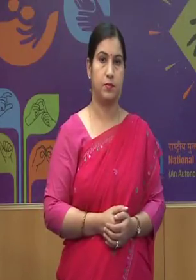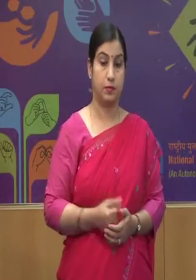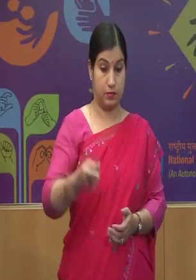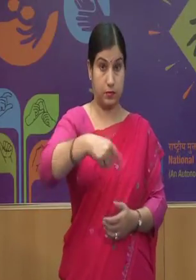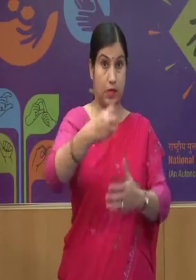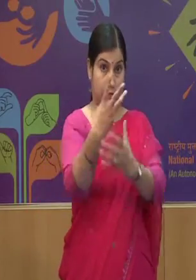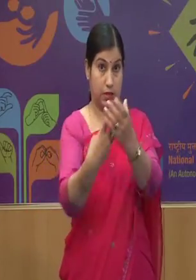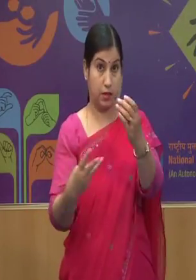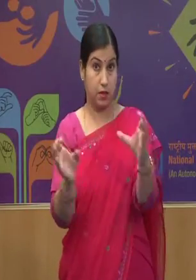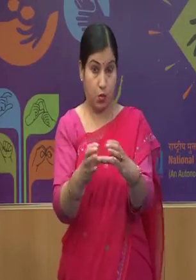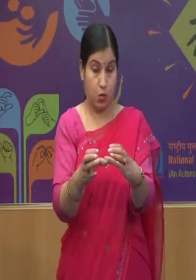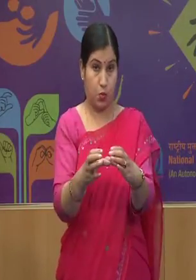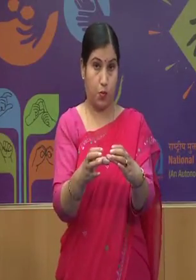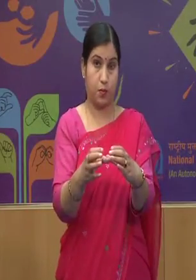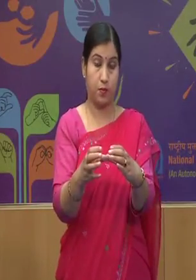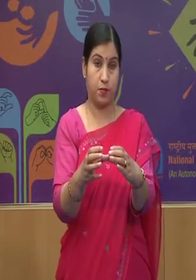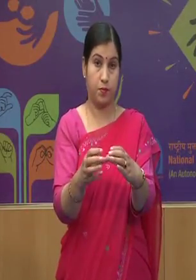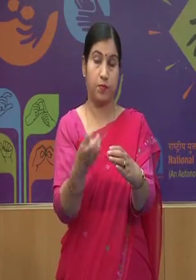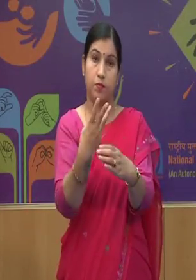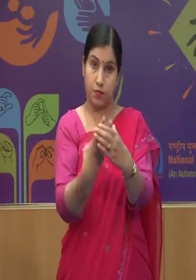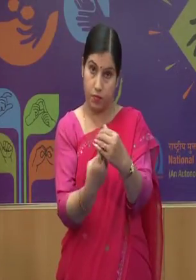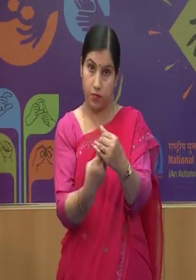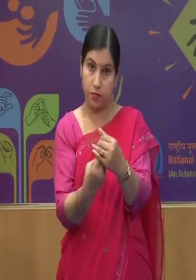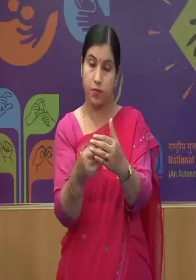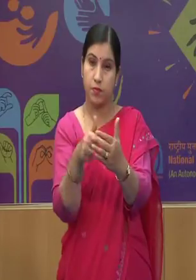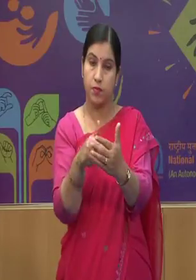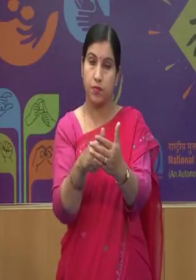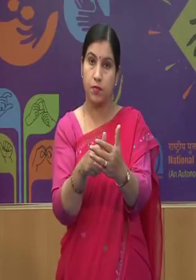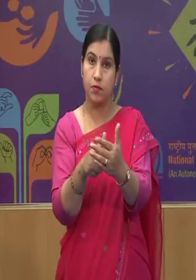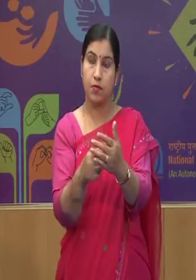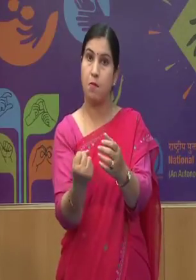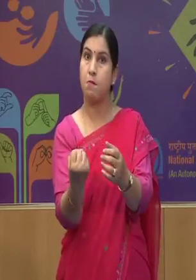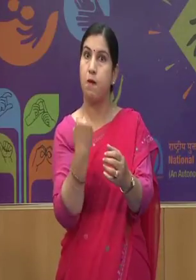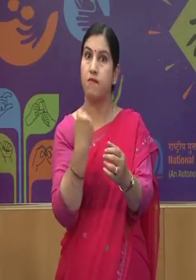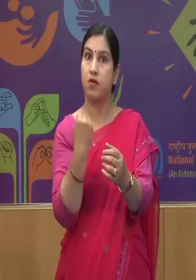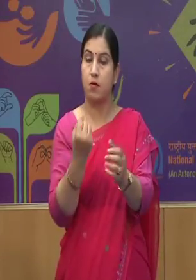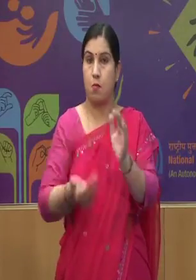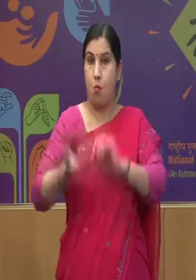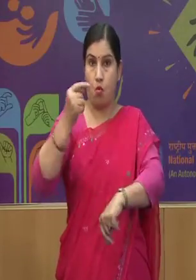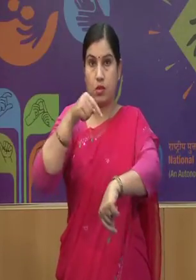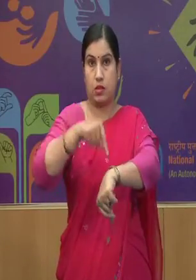These three countries together were elite power at that time.